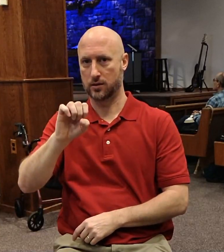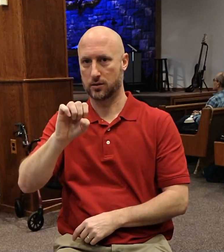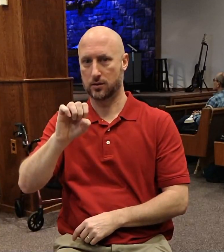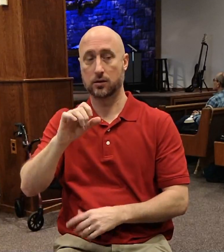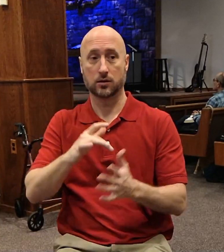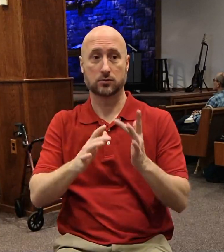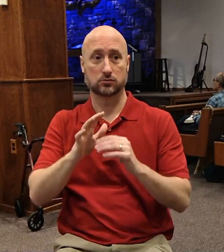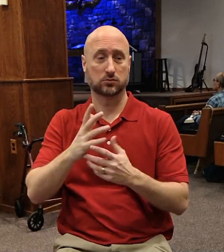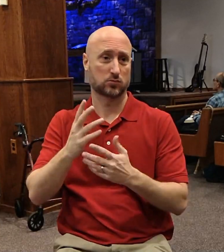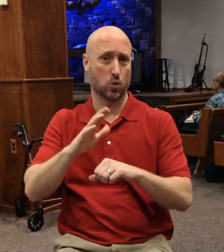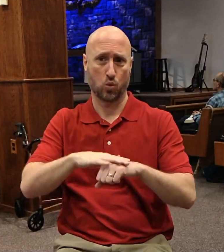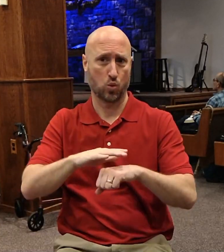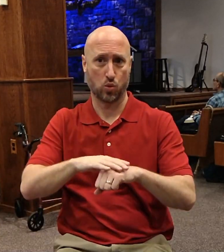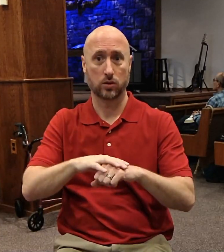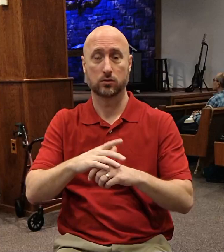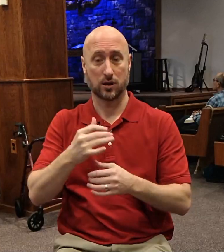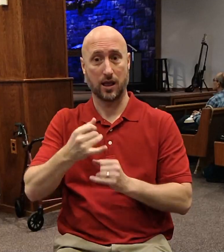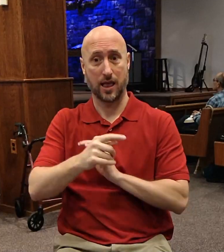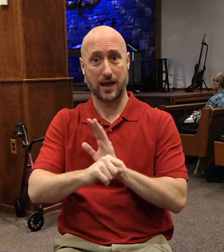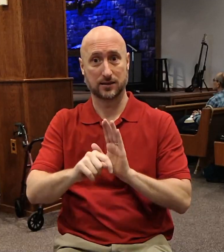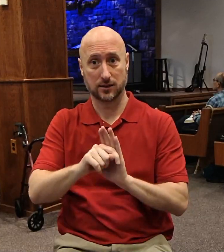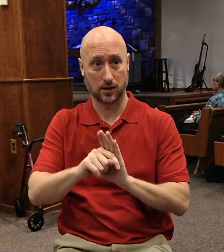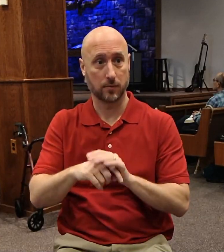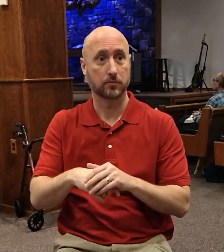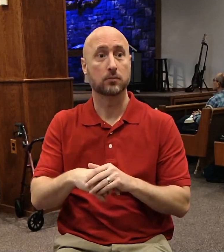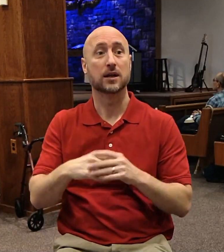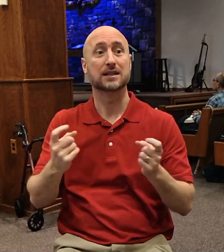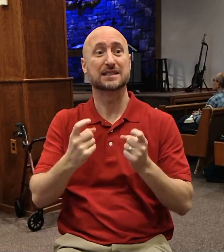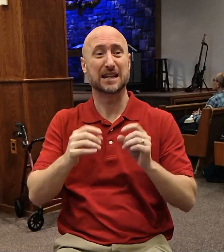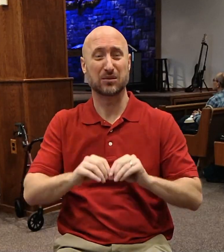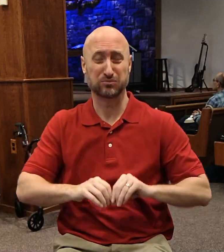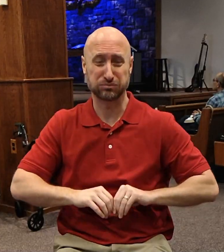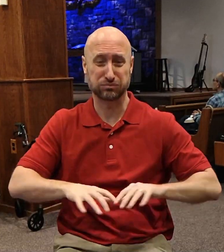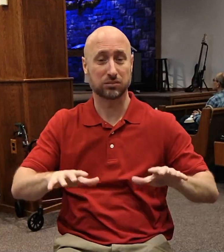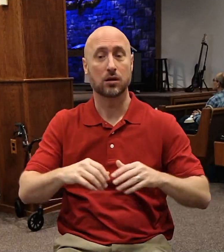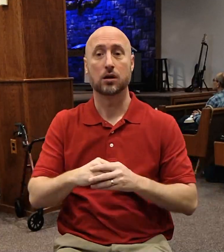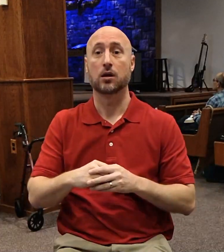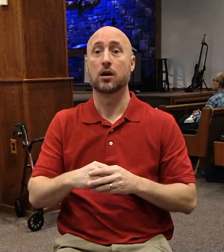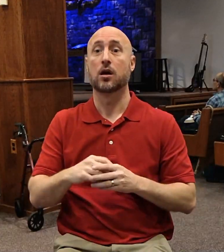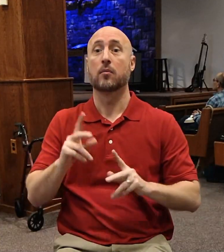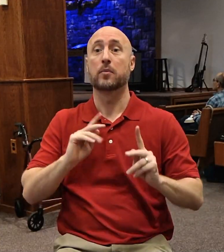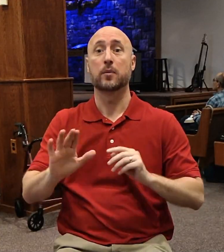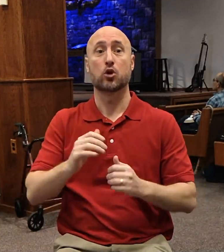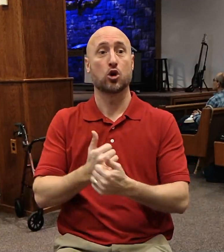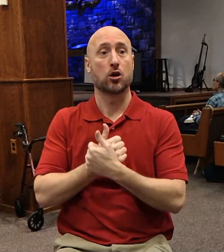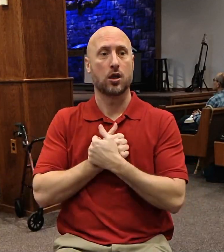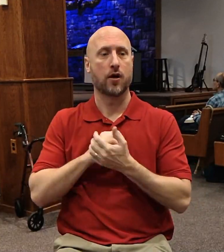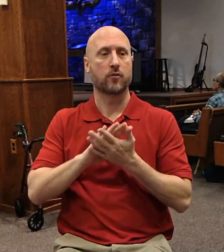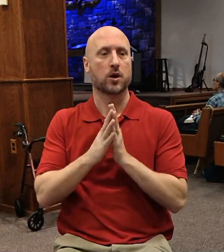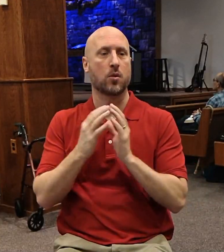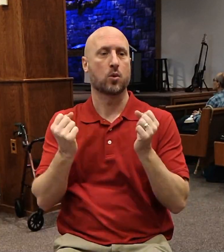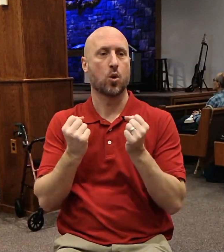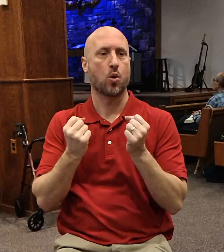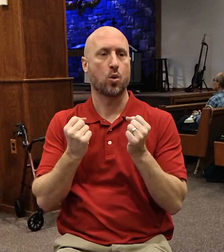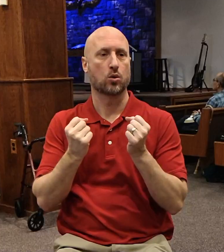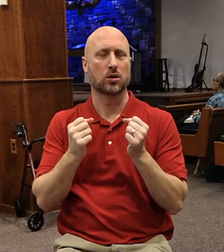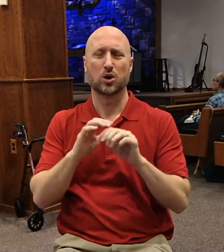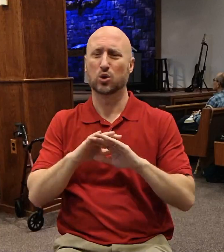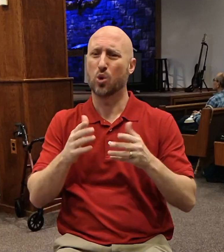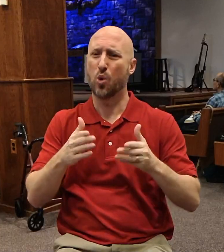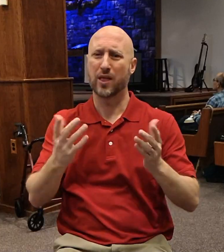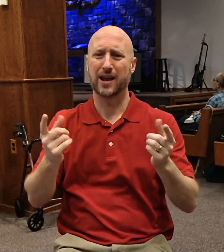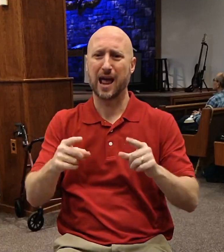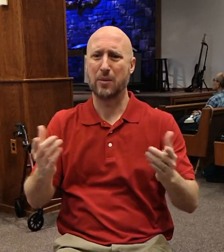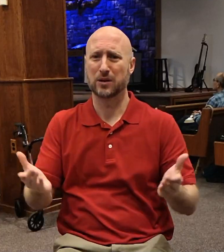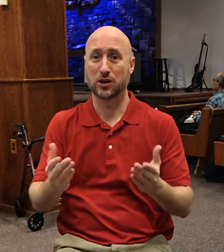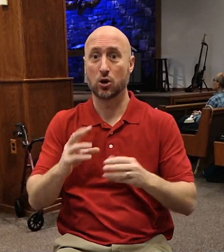In the last days, because iniquity will abound, the love of many will grow cold. Don't let it happen here. The world out there